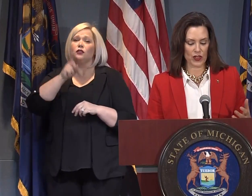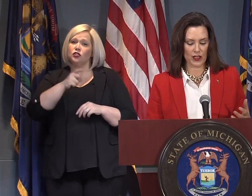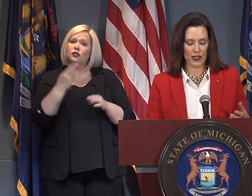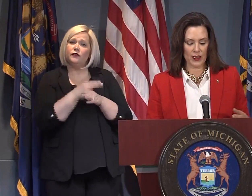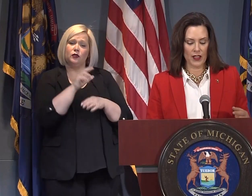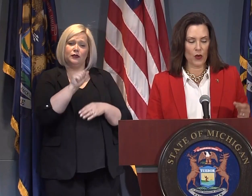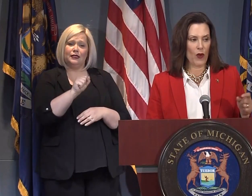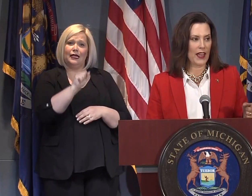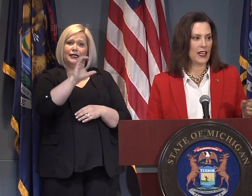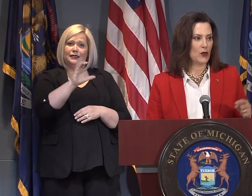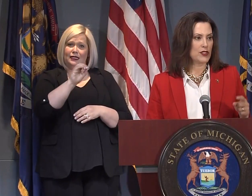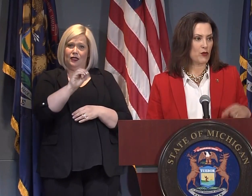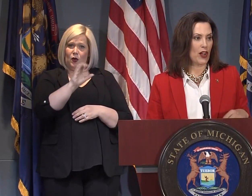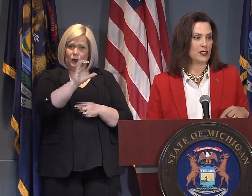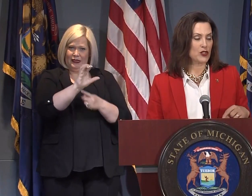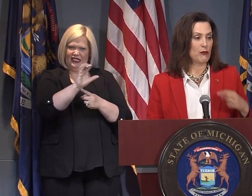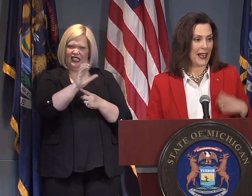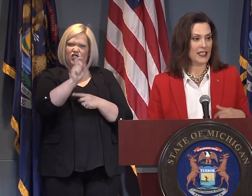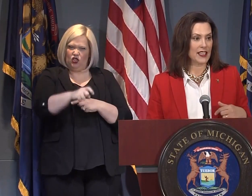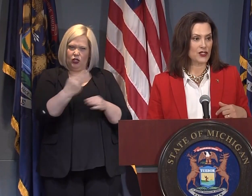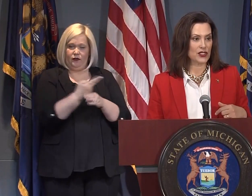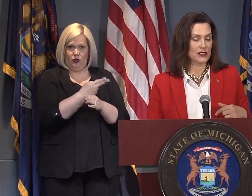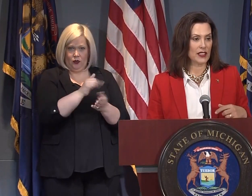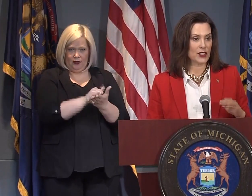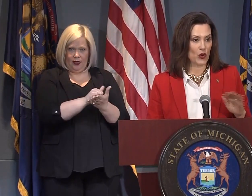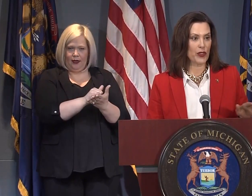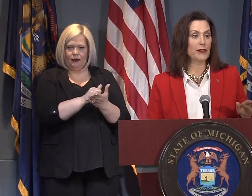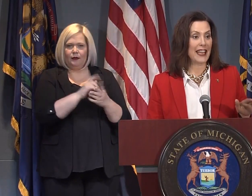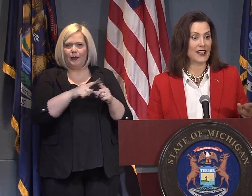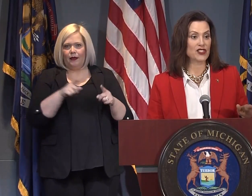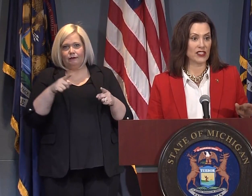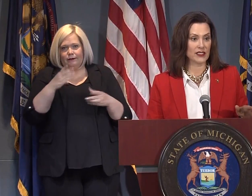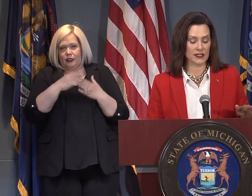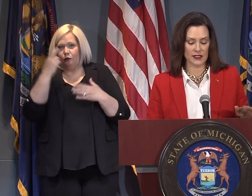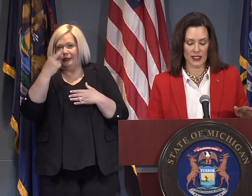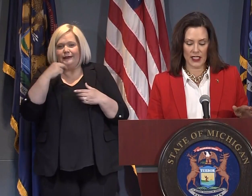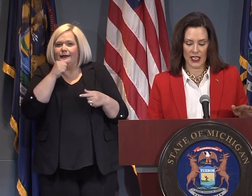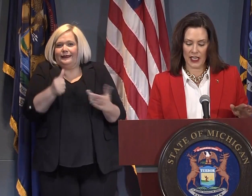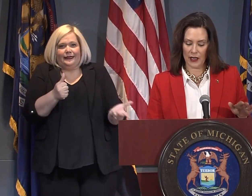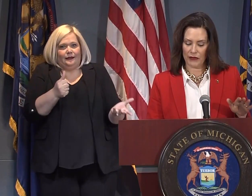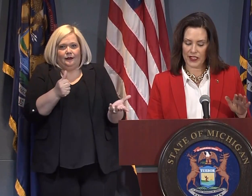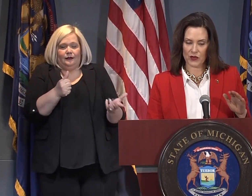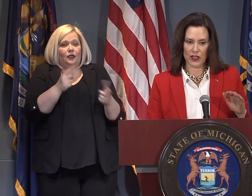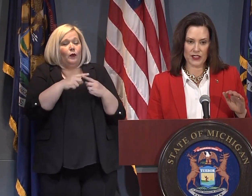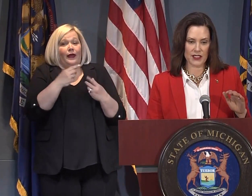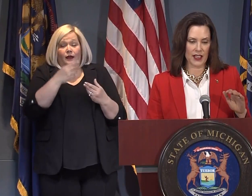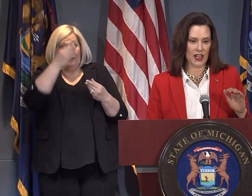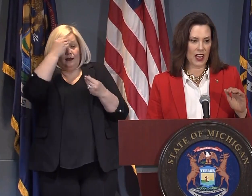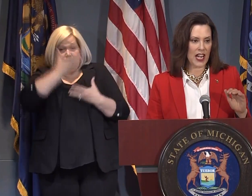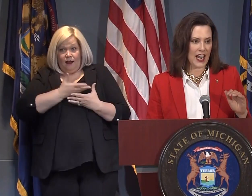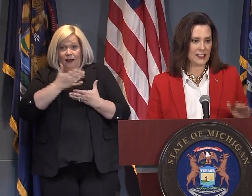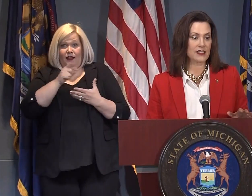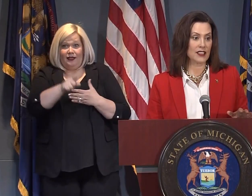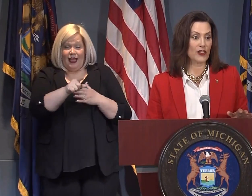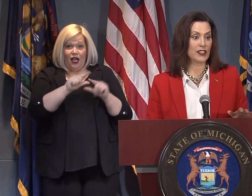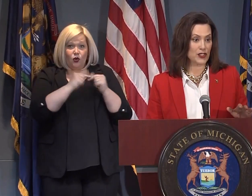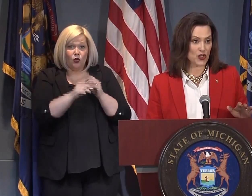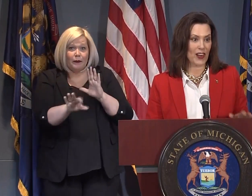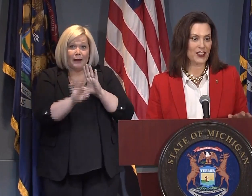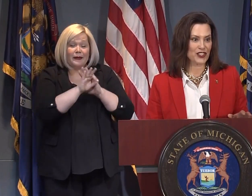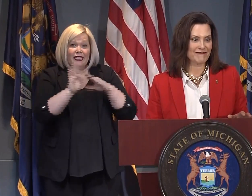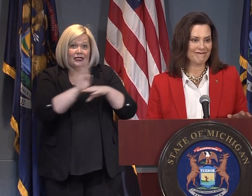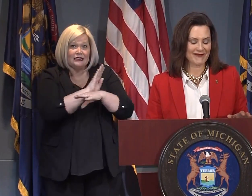of this work. When it was brought to my attention, I told them to cancel it. This was an